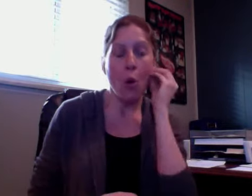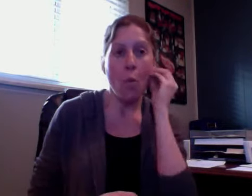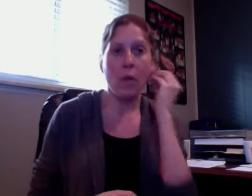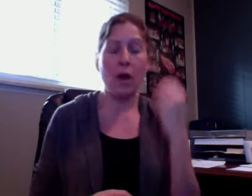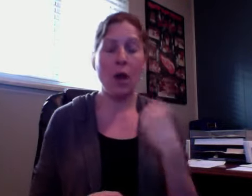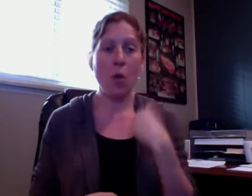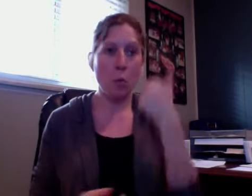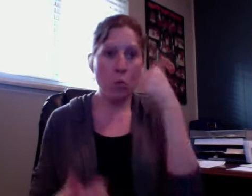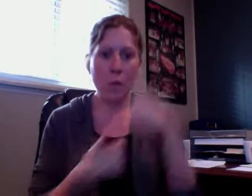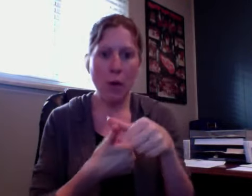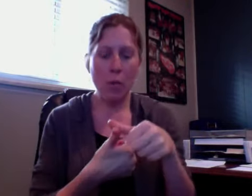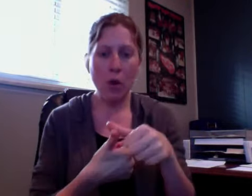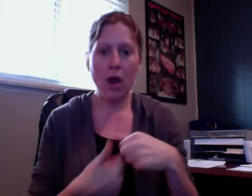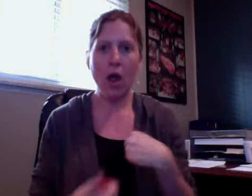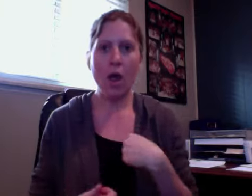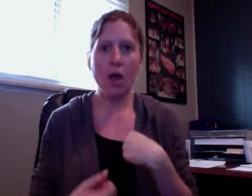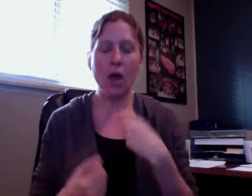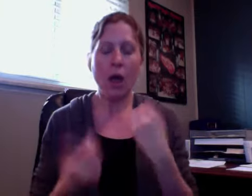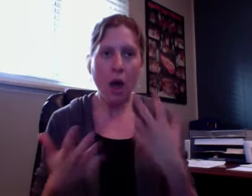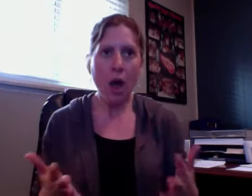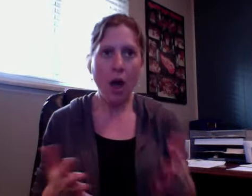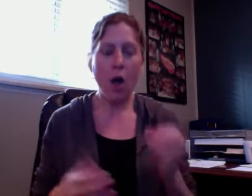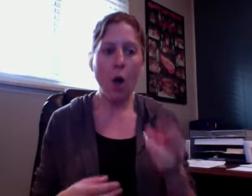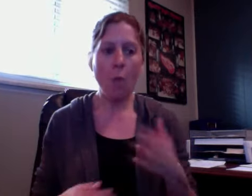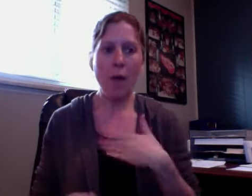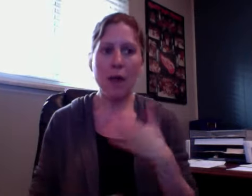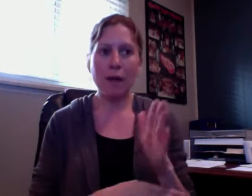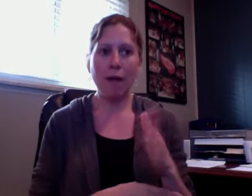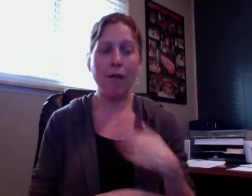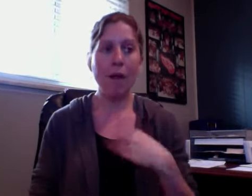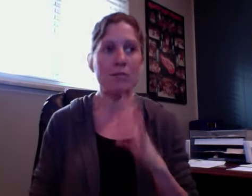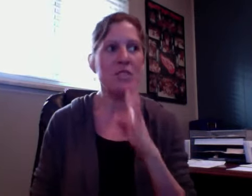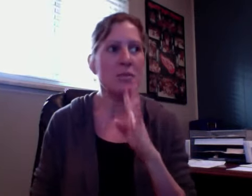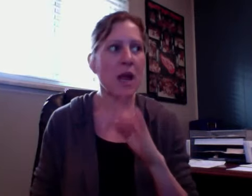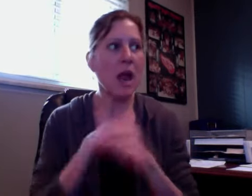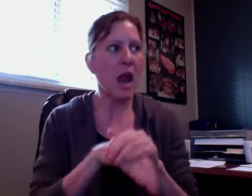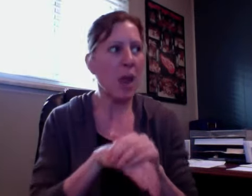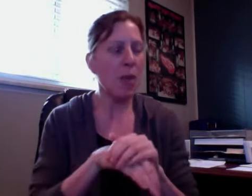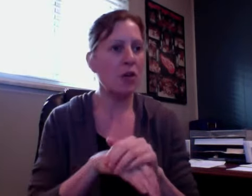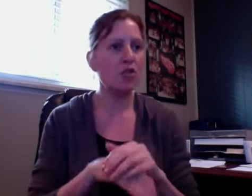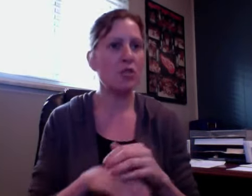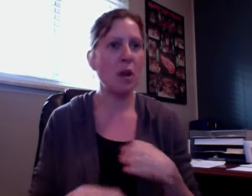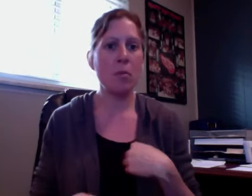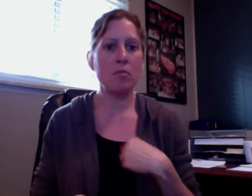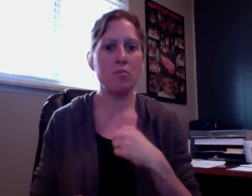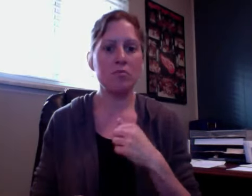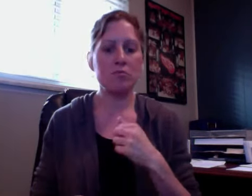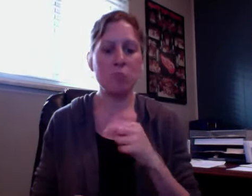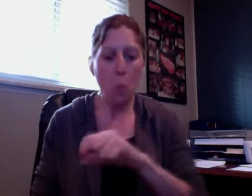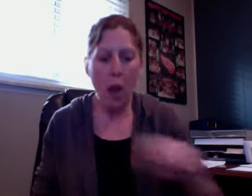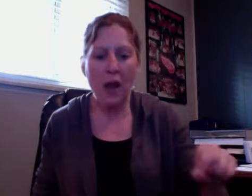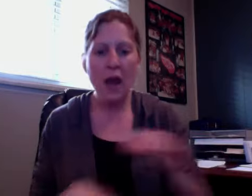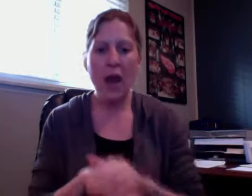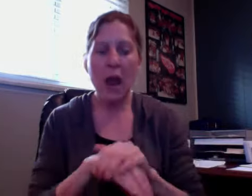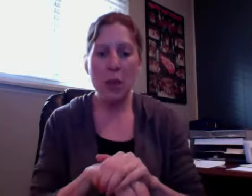I'm not speaking Spanish. I'm writing in English. Oh, my God. I actually had to physically think through these different things where other people probably